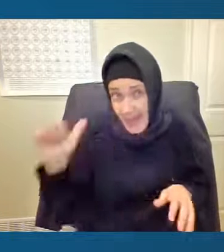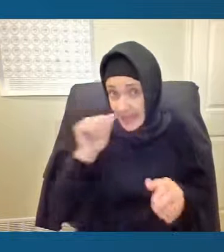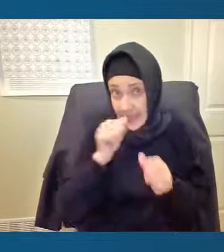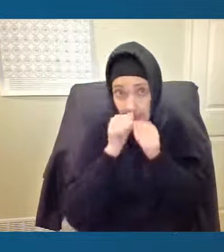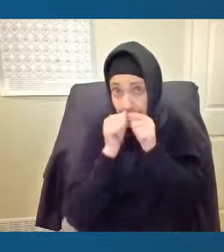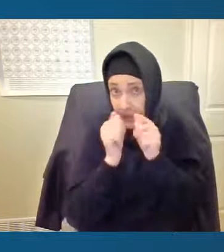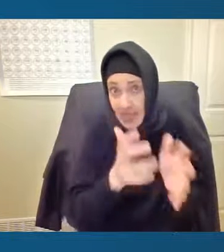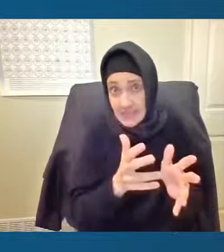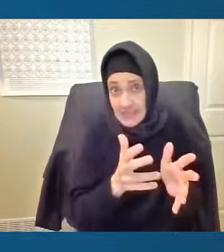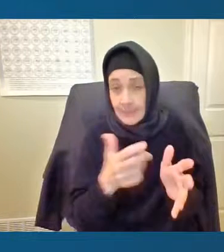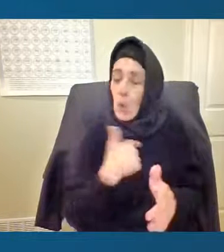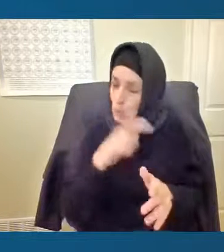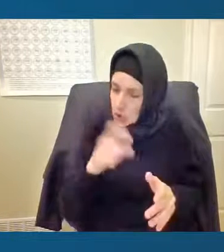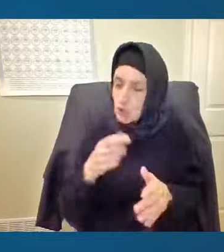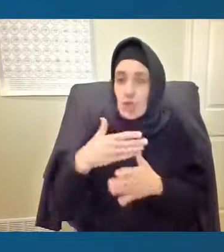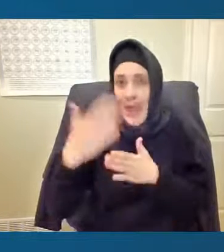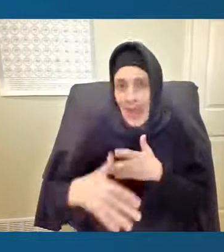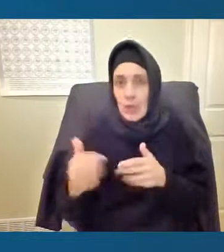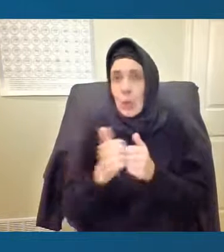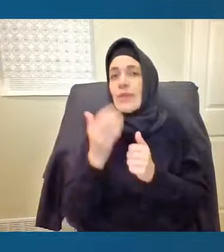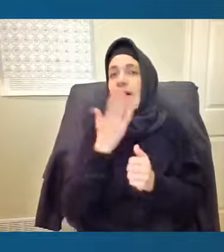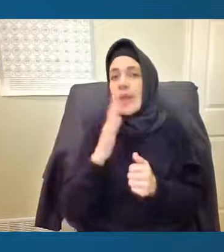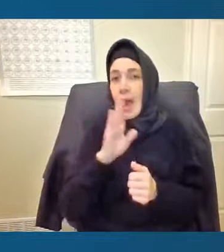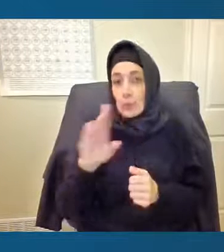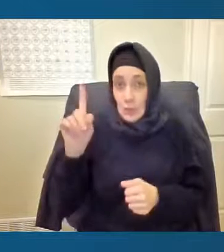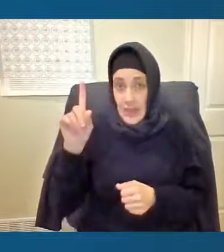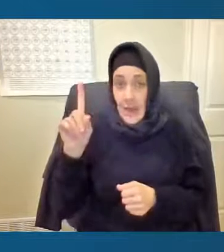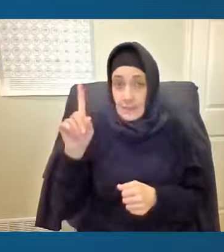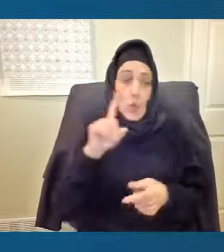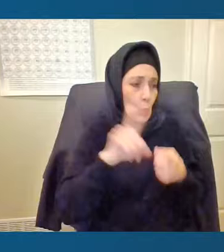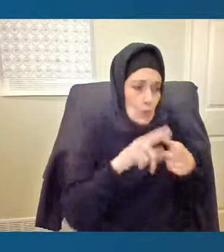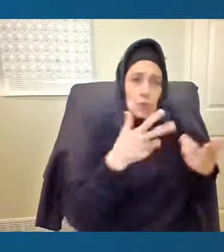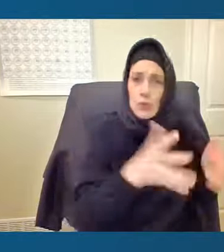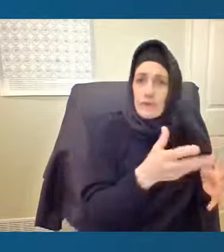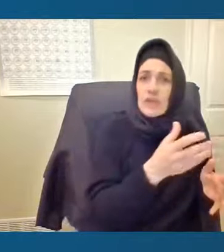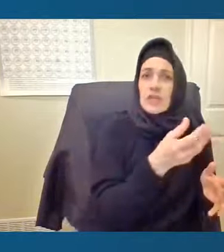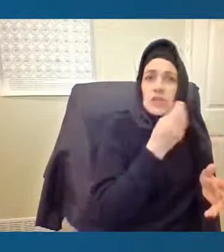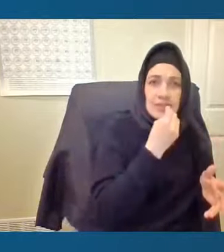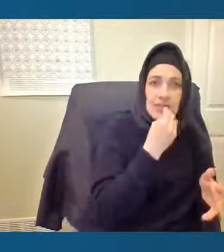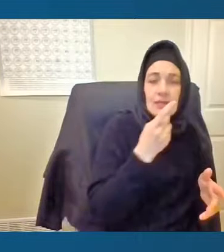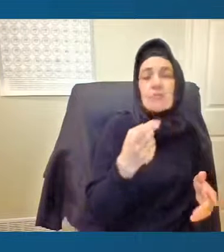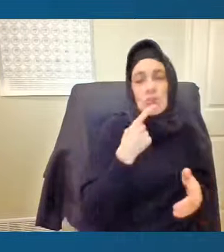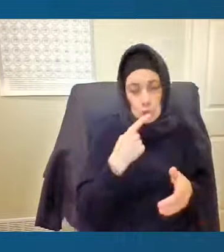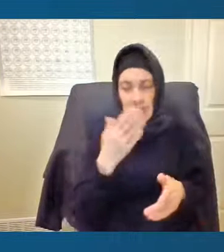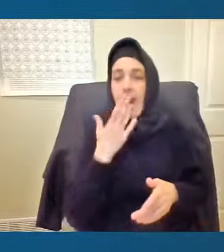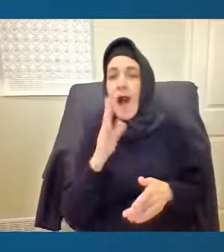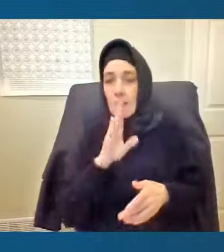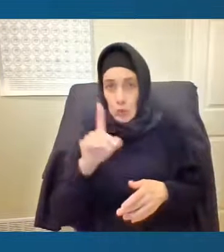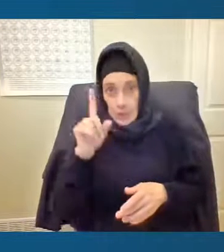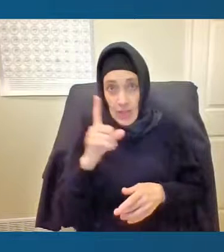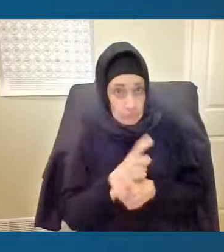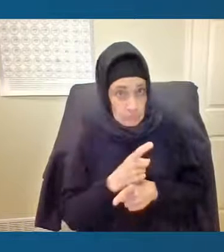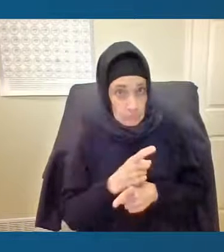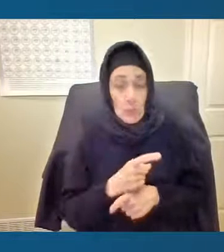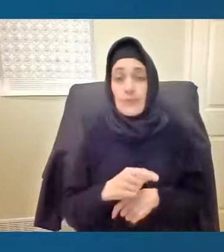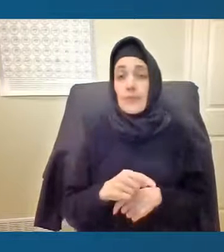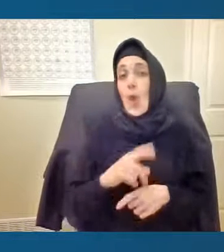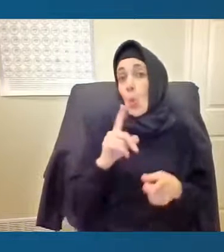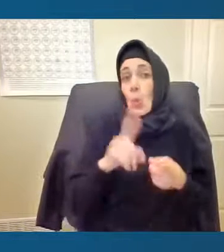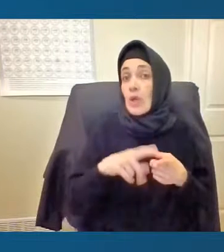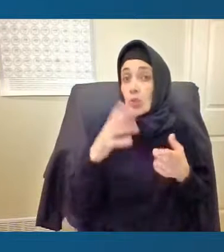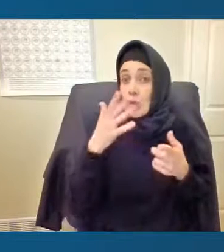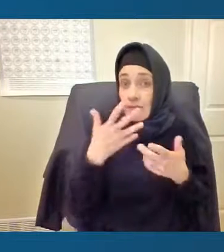we end it with Alhamdulillah, right? Whenever you finish eating, Alhamdulillah alladhi at'amana wa saqana wa ja'alana muslimin, right? Whenever you finish any